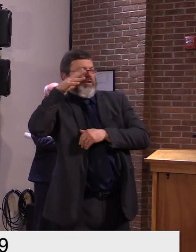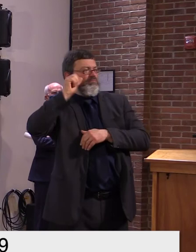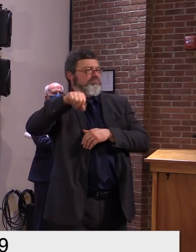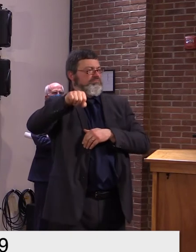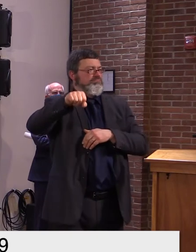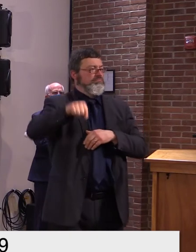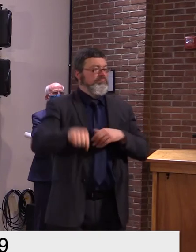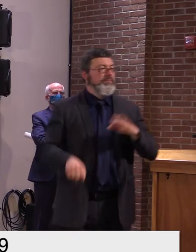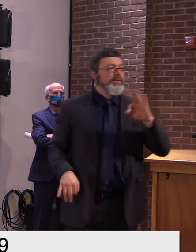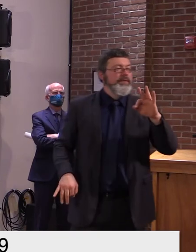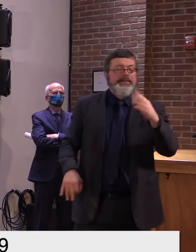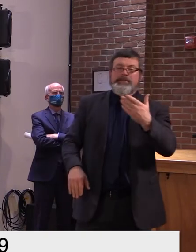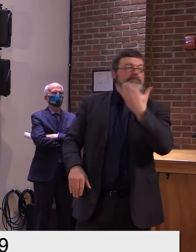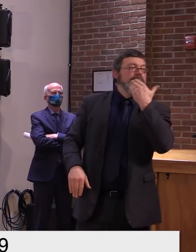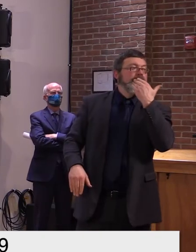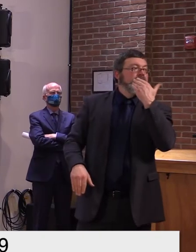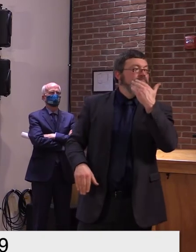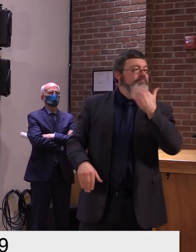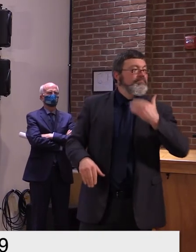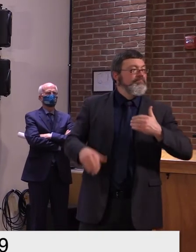Steve, NEKTV?